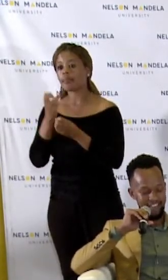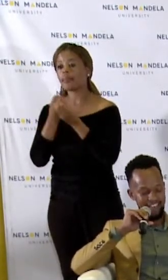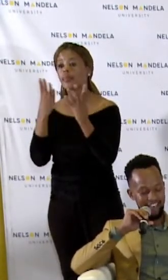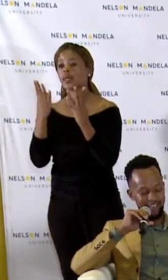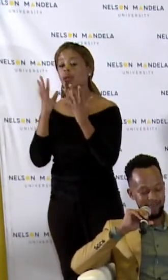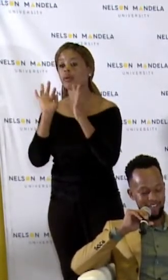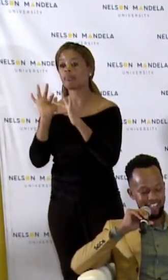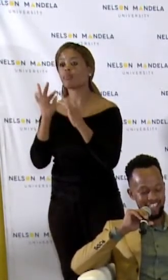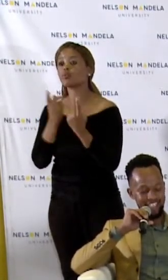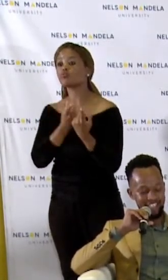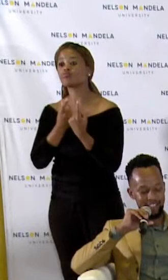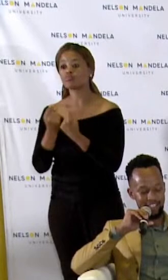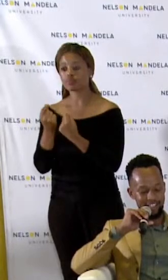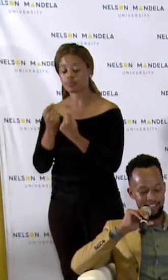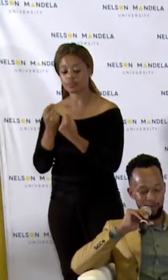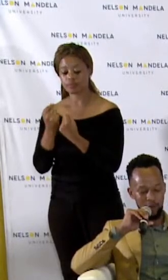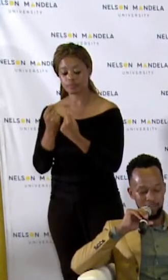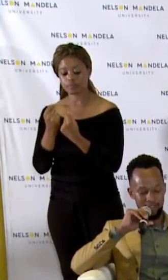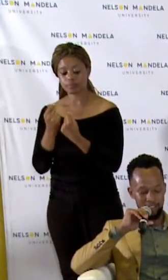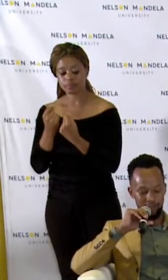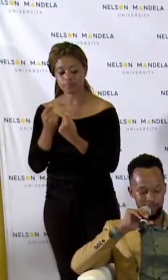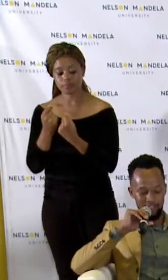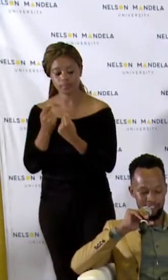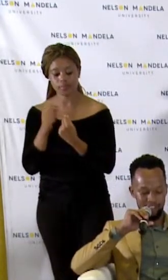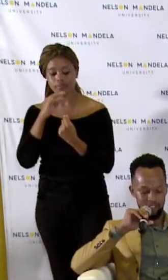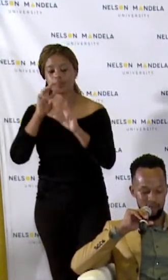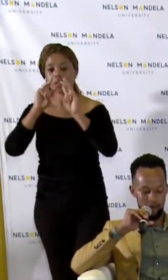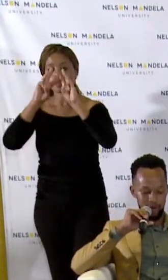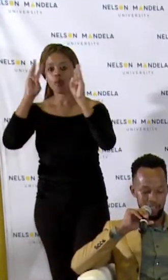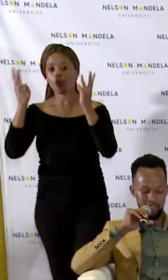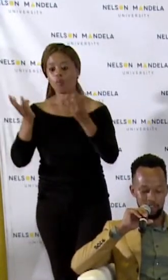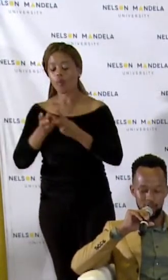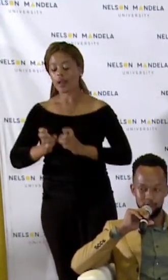actually. It is the world's